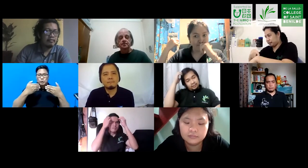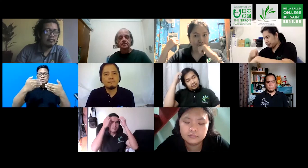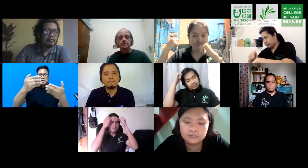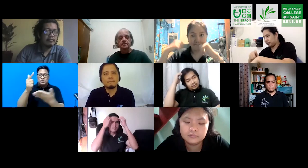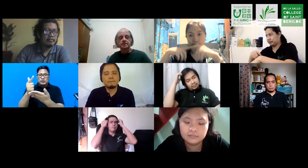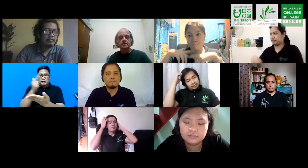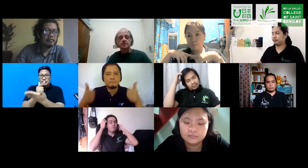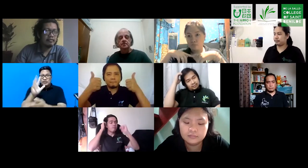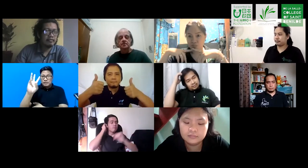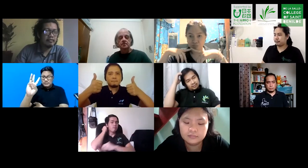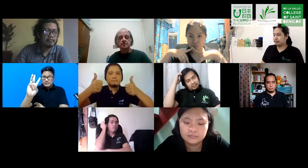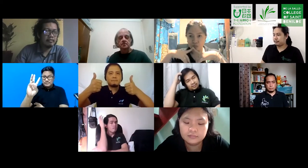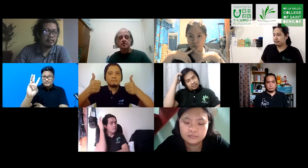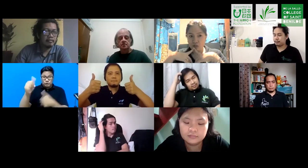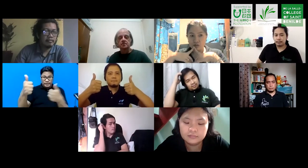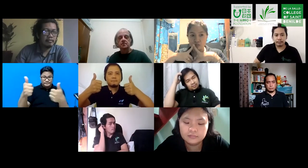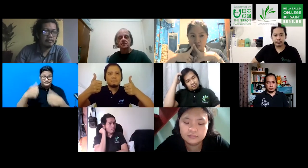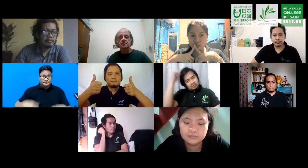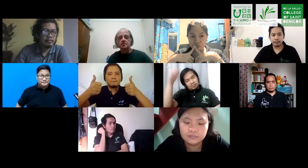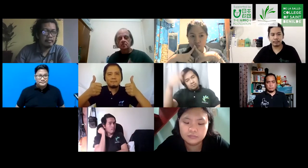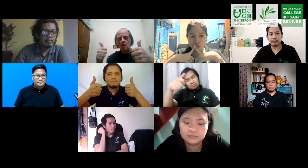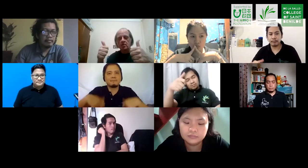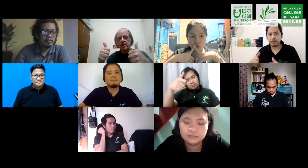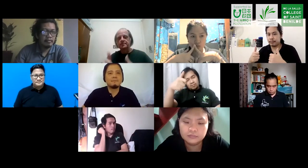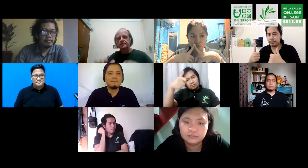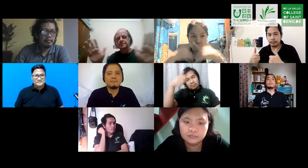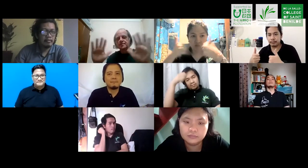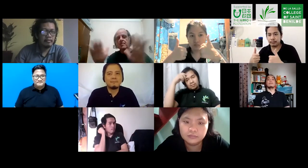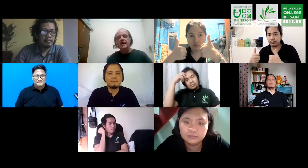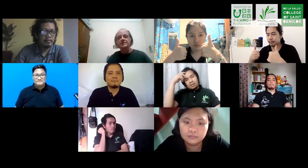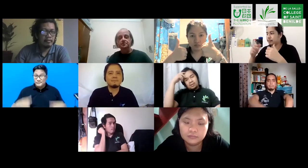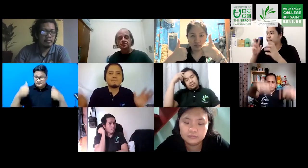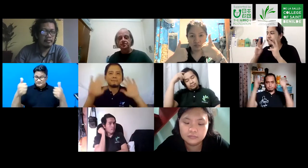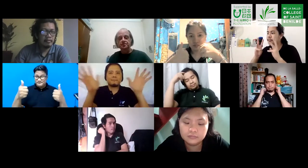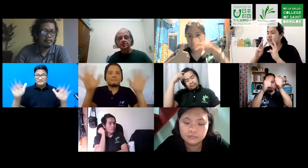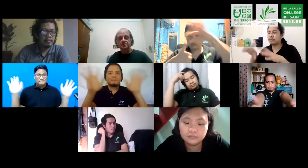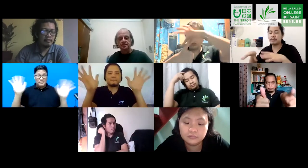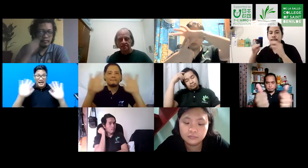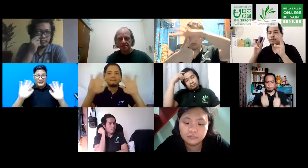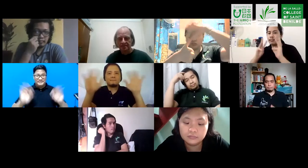Okay, bye-bye.